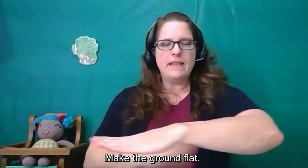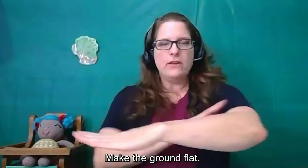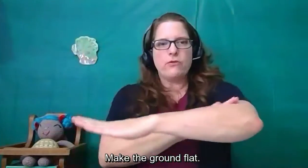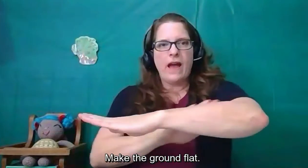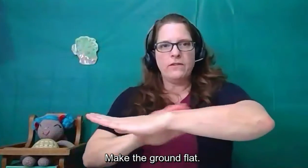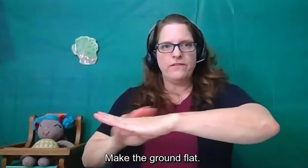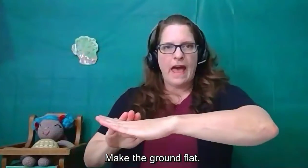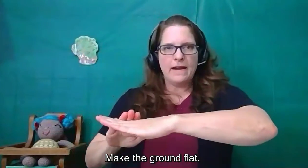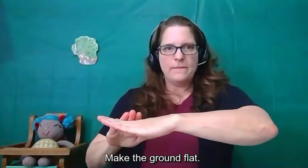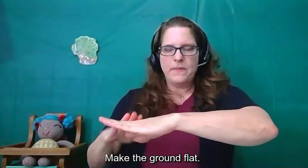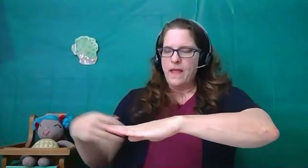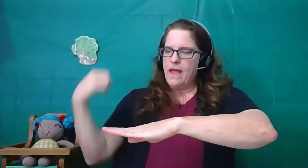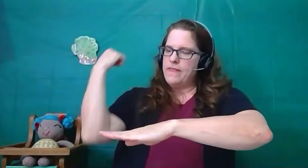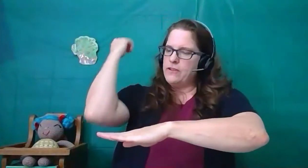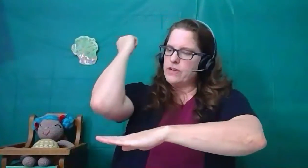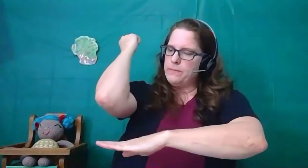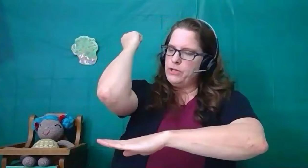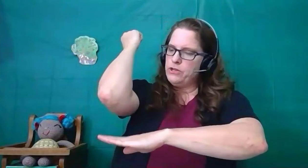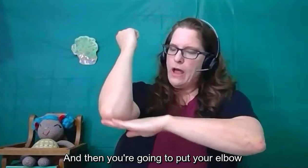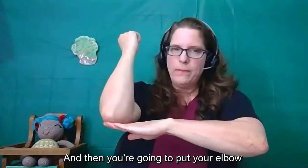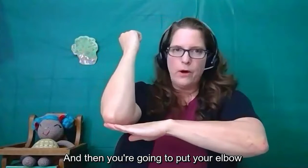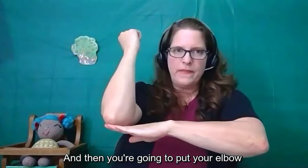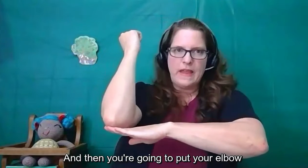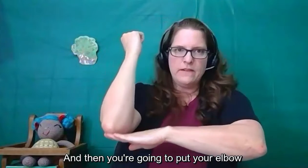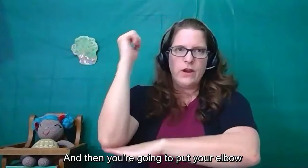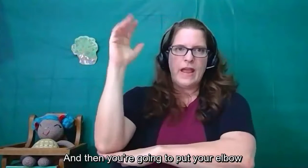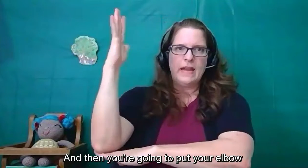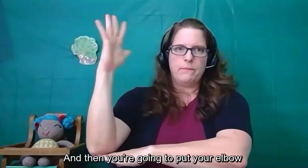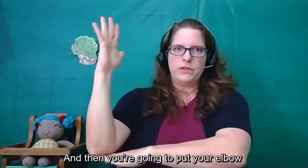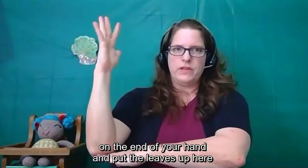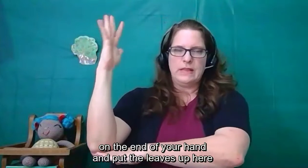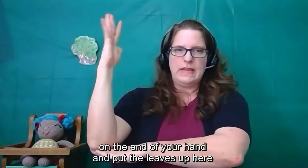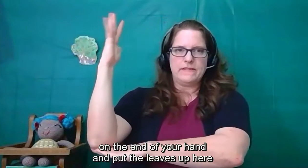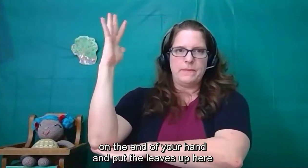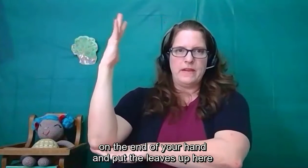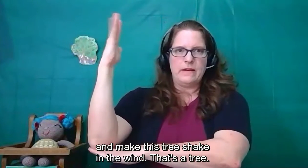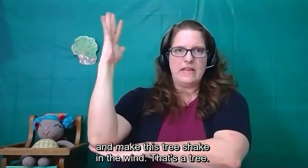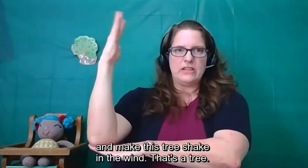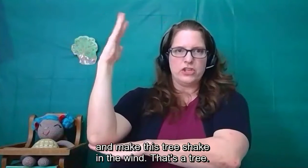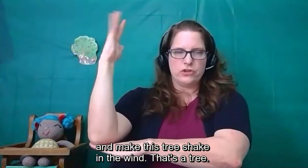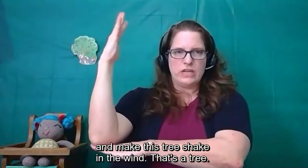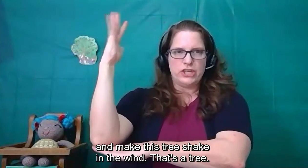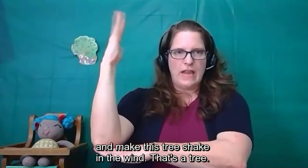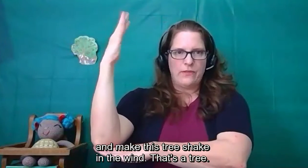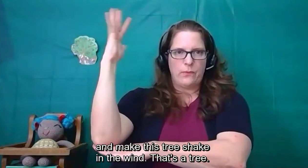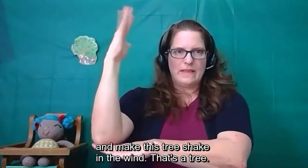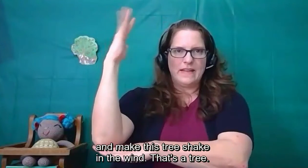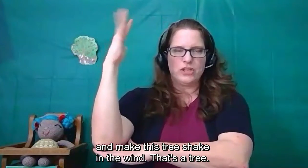the ground flat, and then you're going to put your elbow on the end of your hand and put the leaves up here and make this tree shake in the wind. That's a